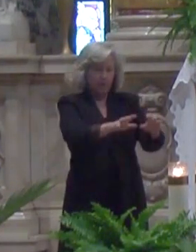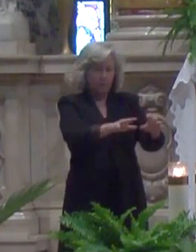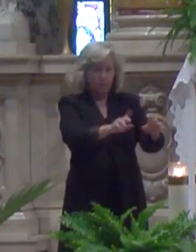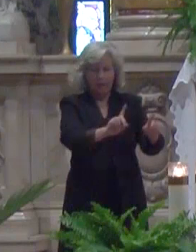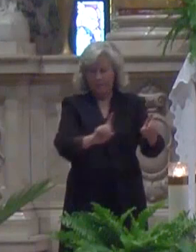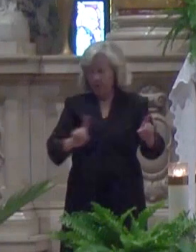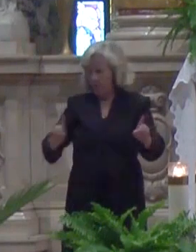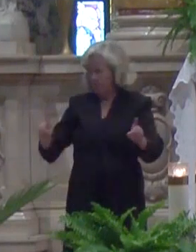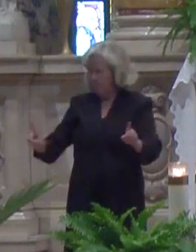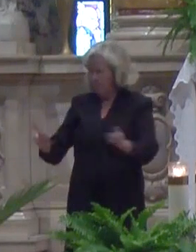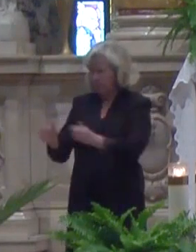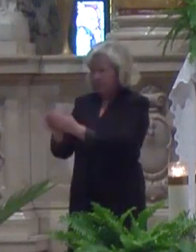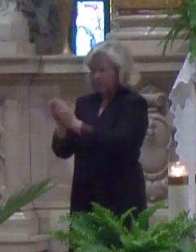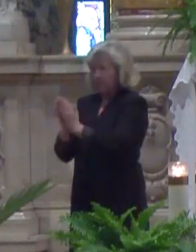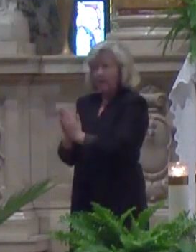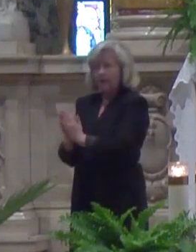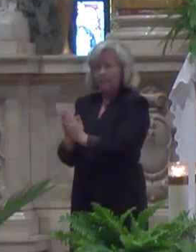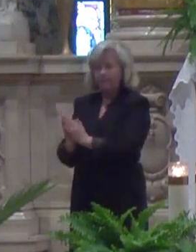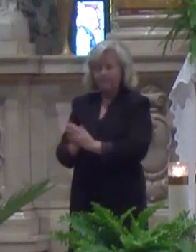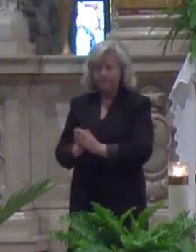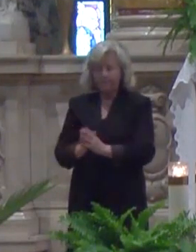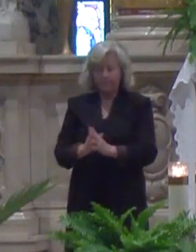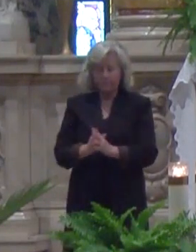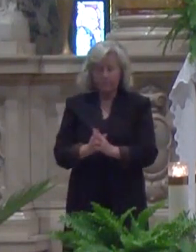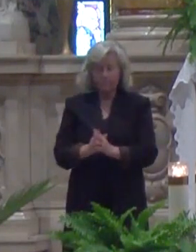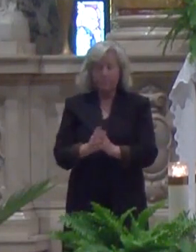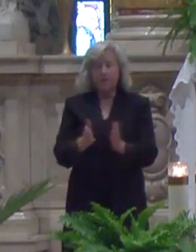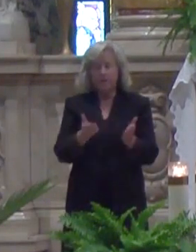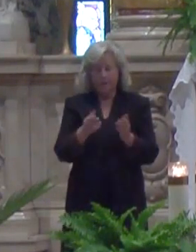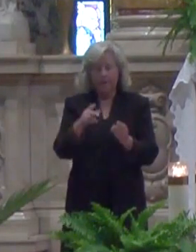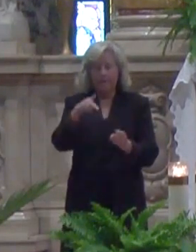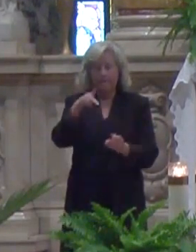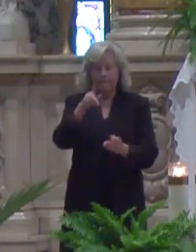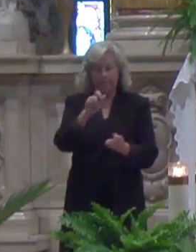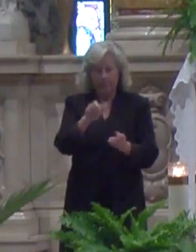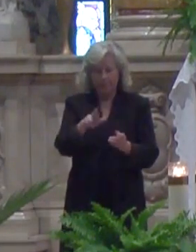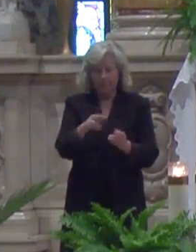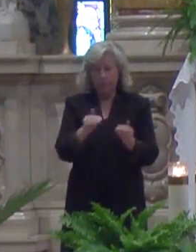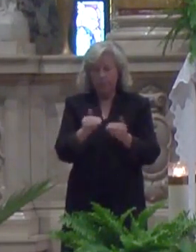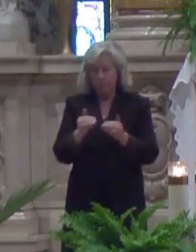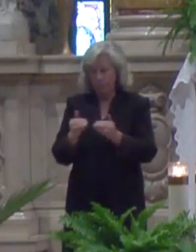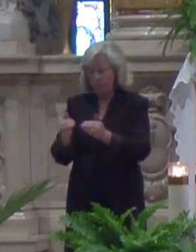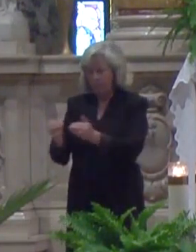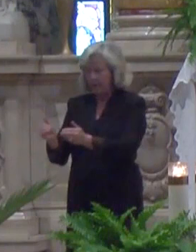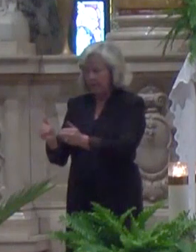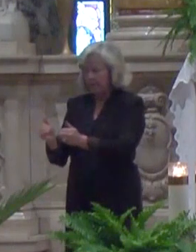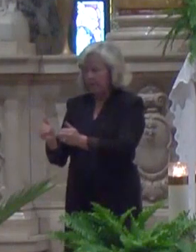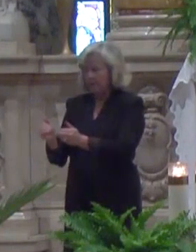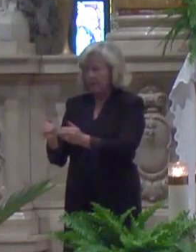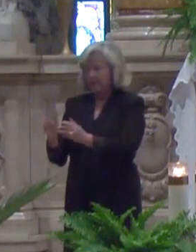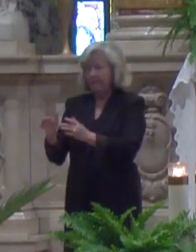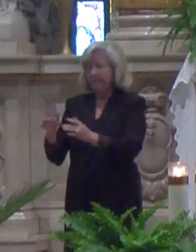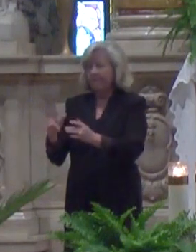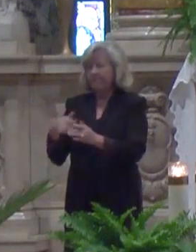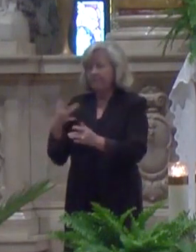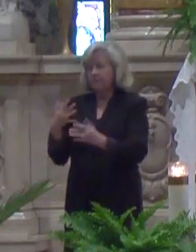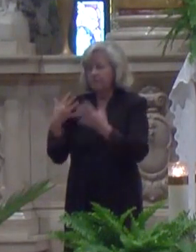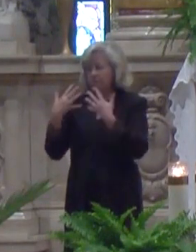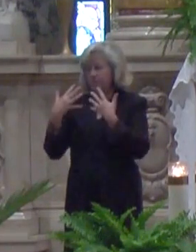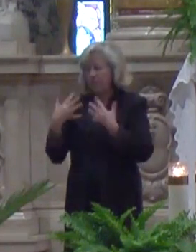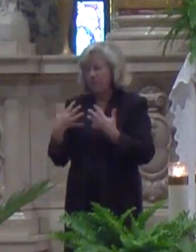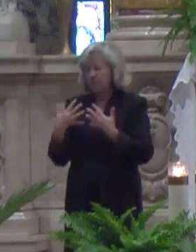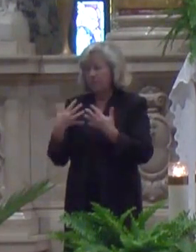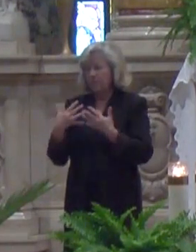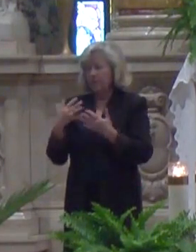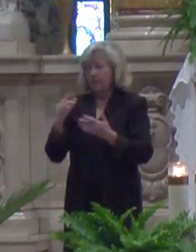I go over there and pray. He took along Peter and the two sons of Zebedee and began to feel sorrow and distress.